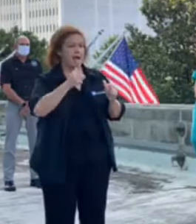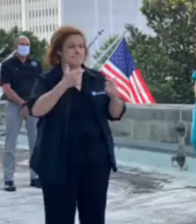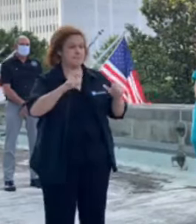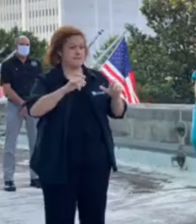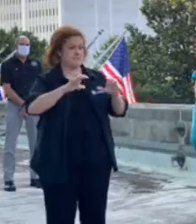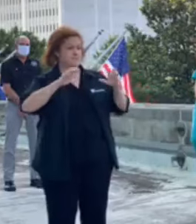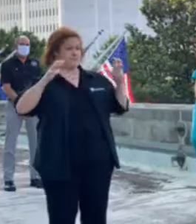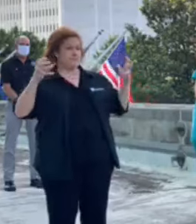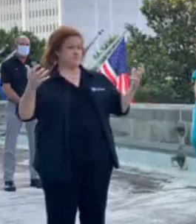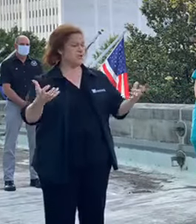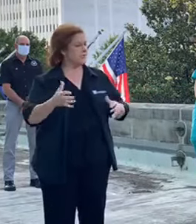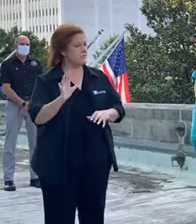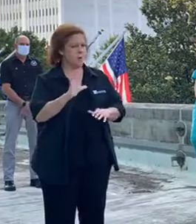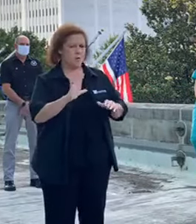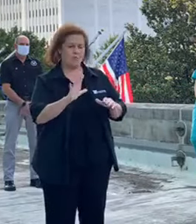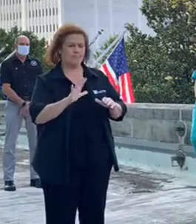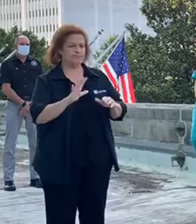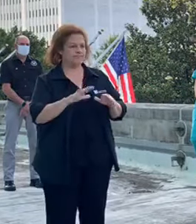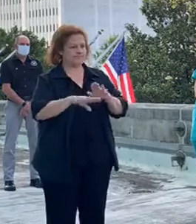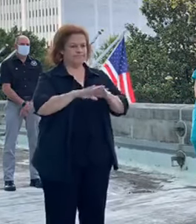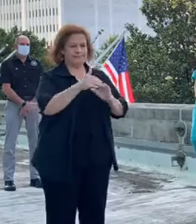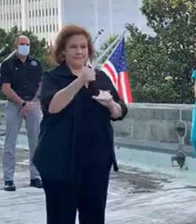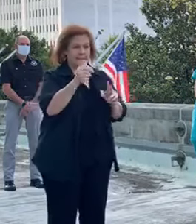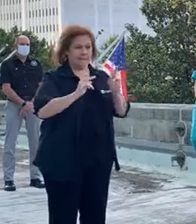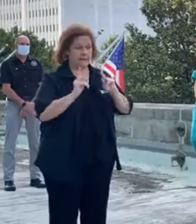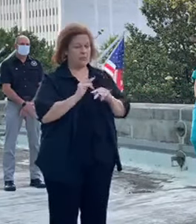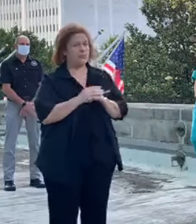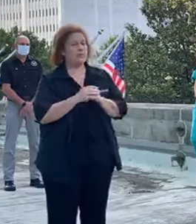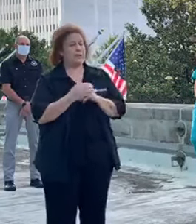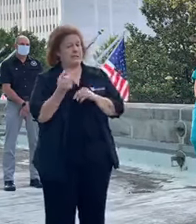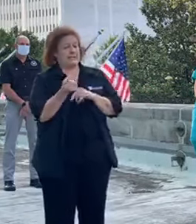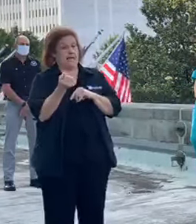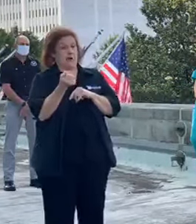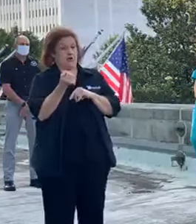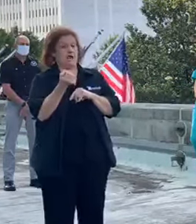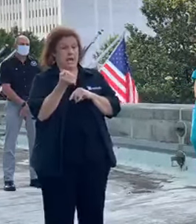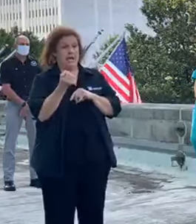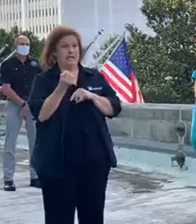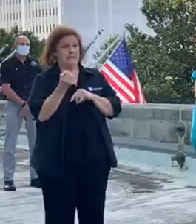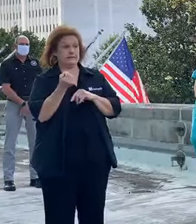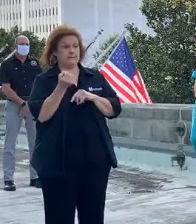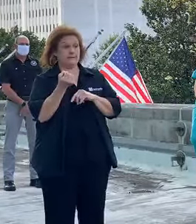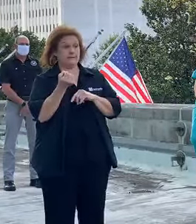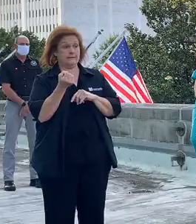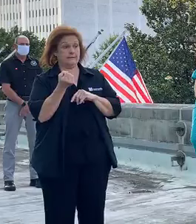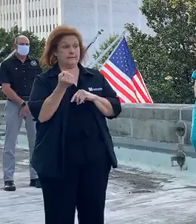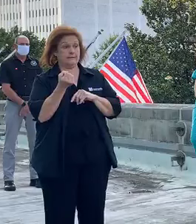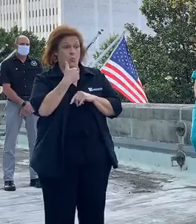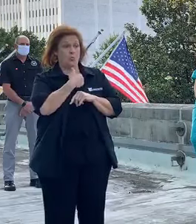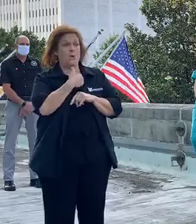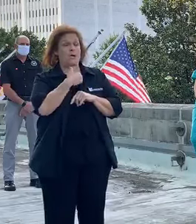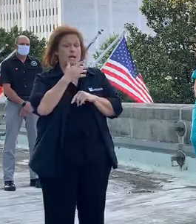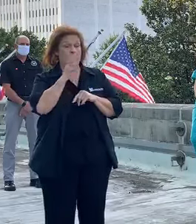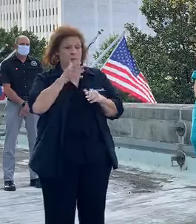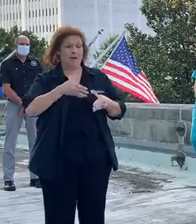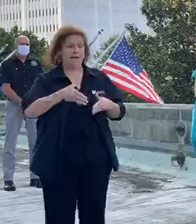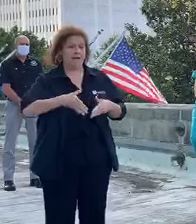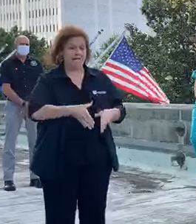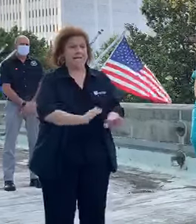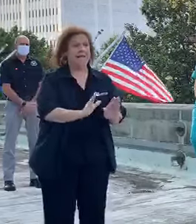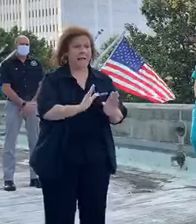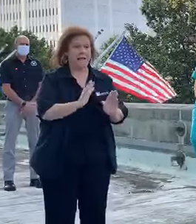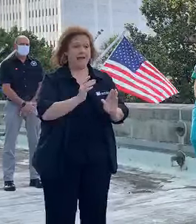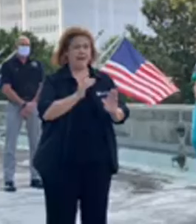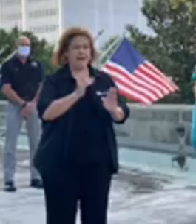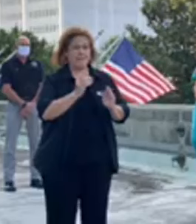10 people. As of Saturday, we will be making the following adjustments to ease restrictions, kind